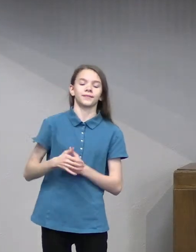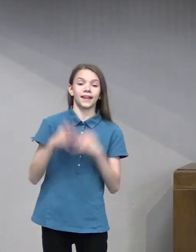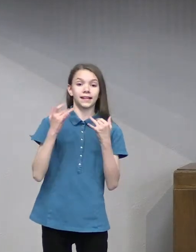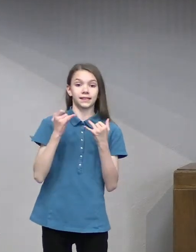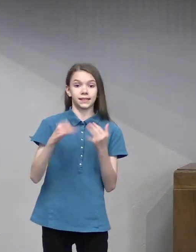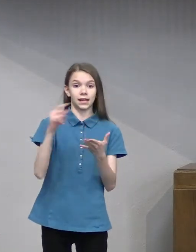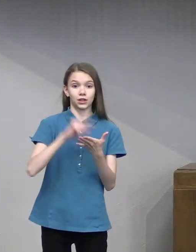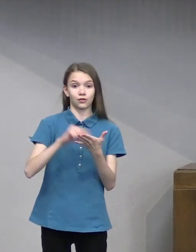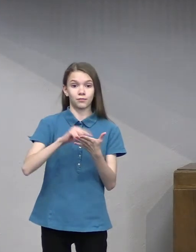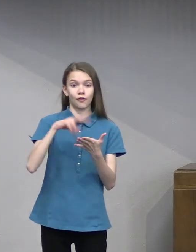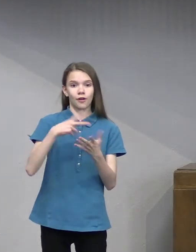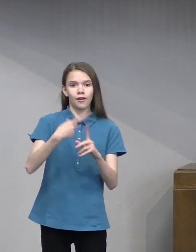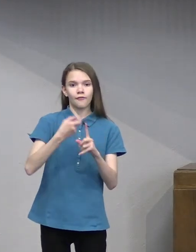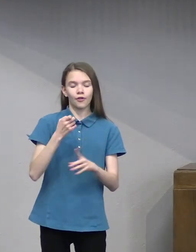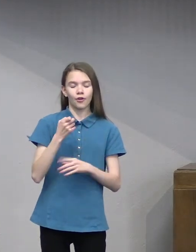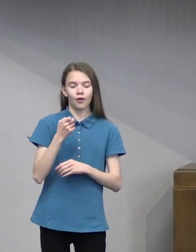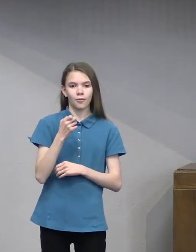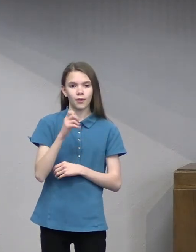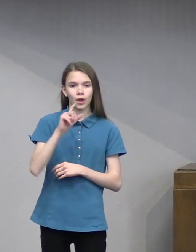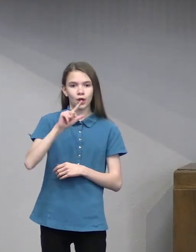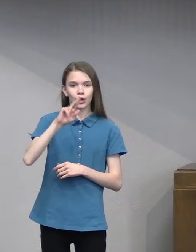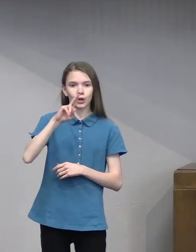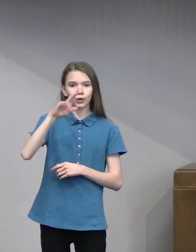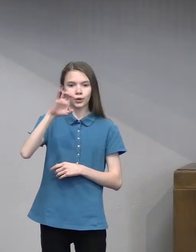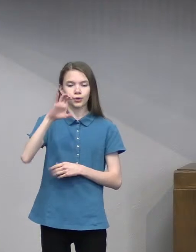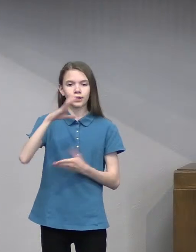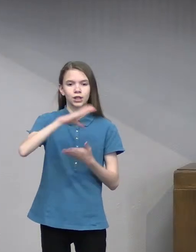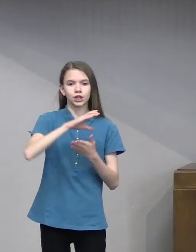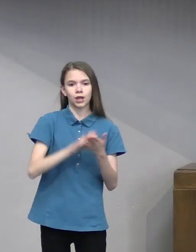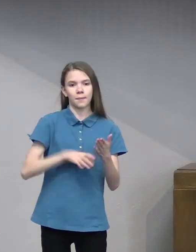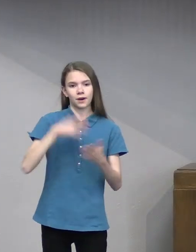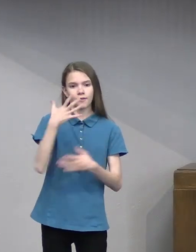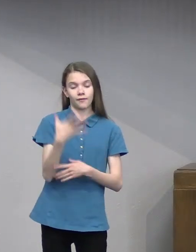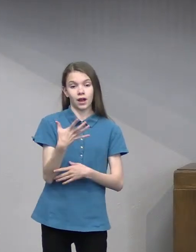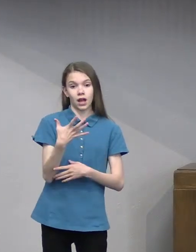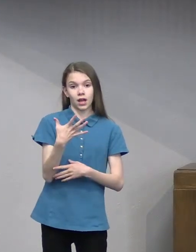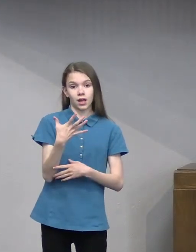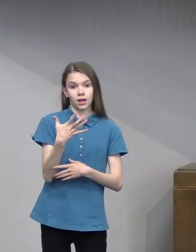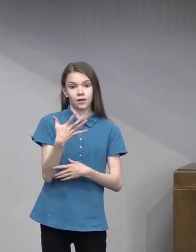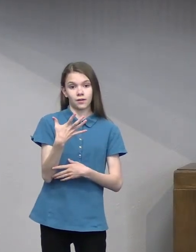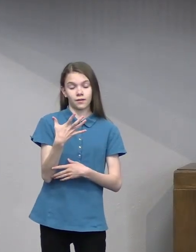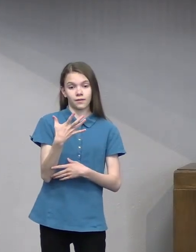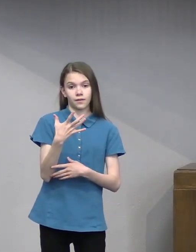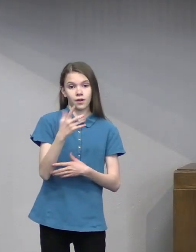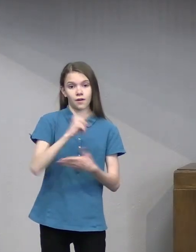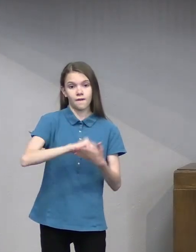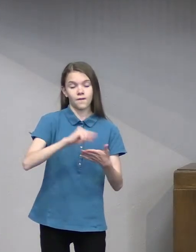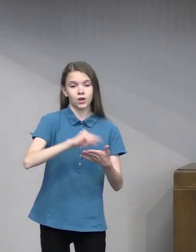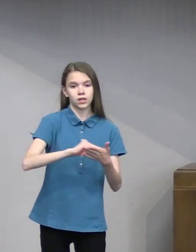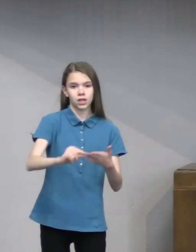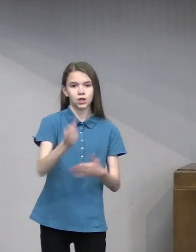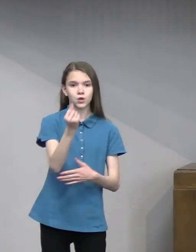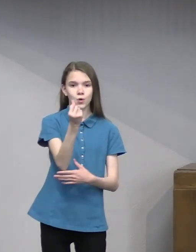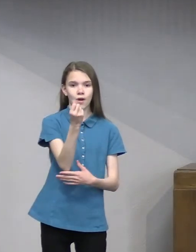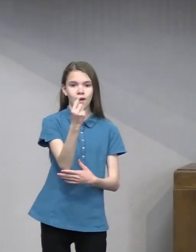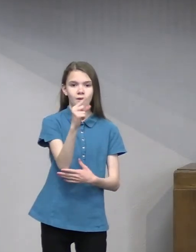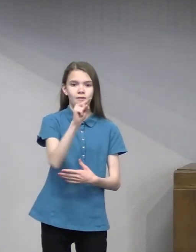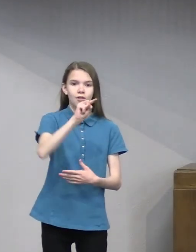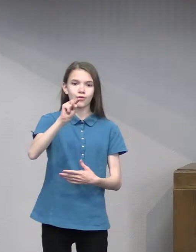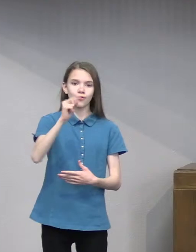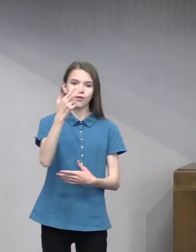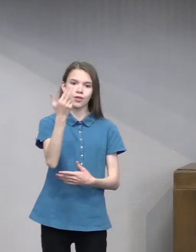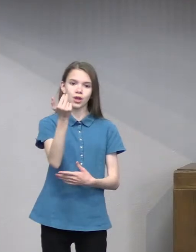Today the scripture reading will be taken from Luke chapter 5. That's Luke chapter 5 from verses 12 to